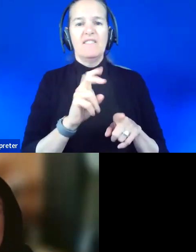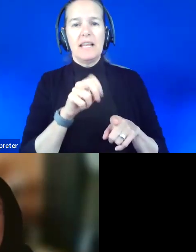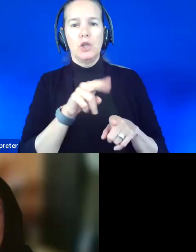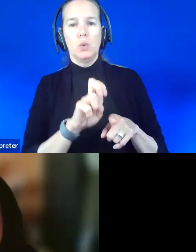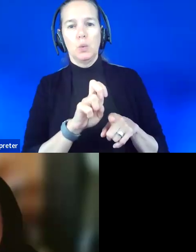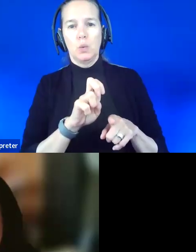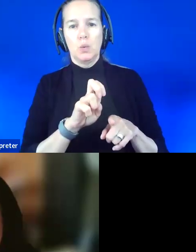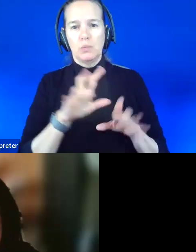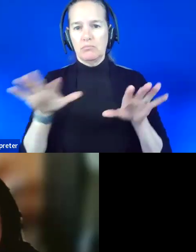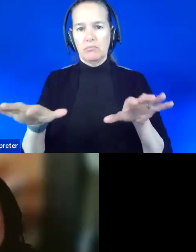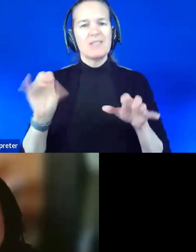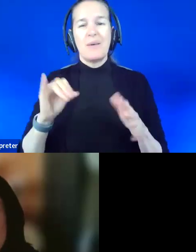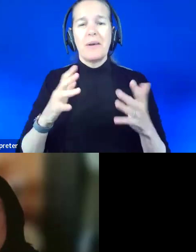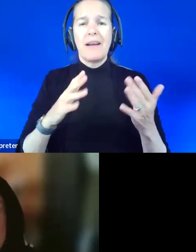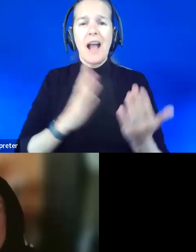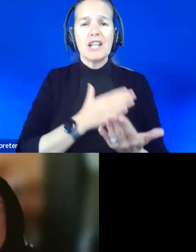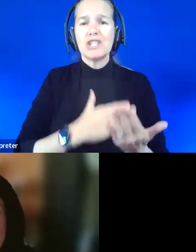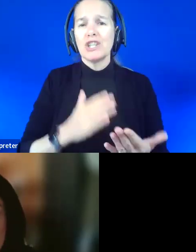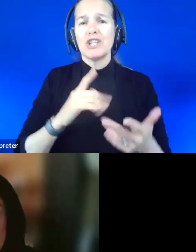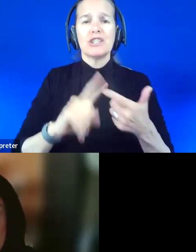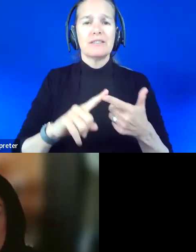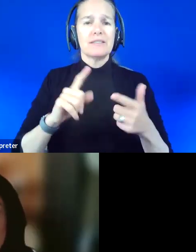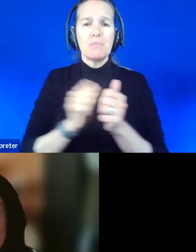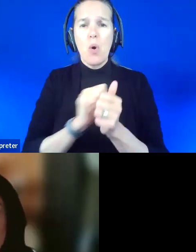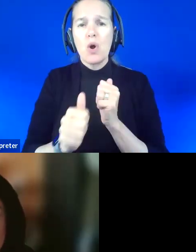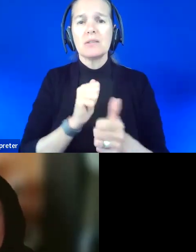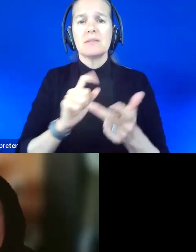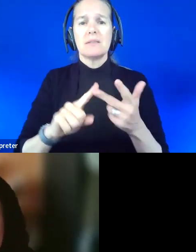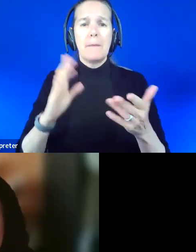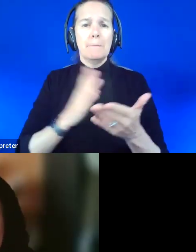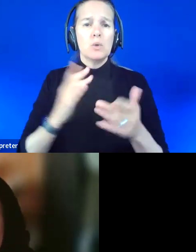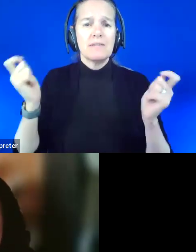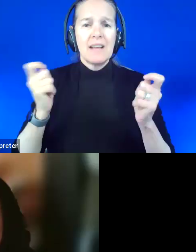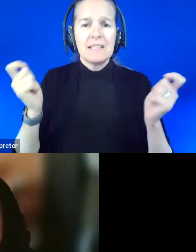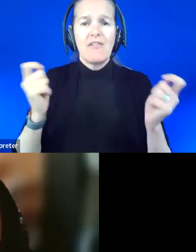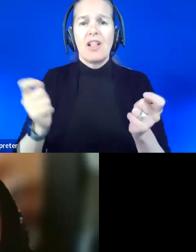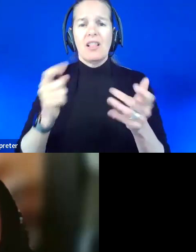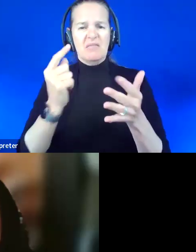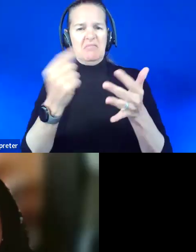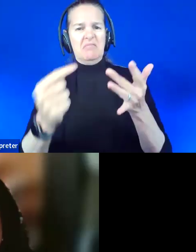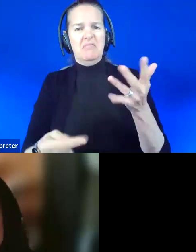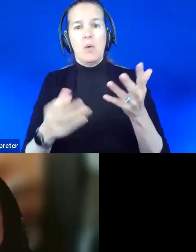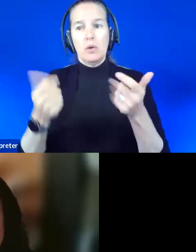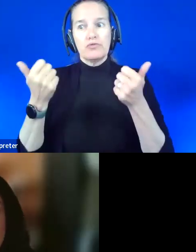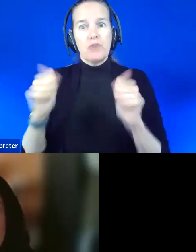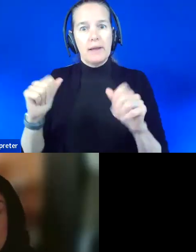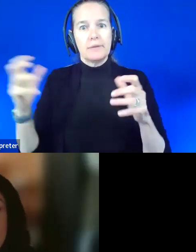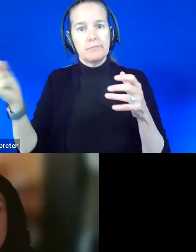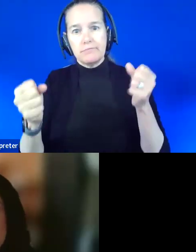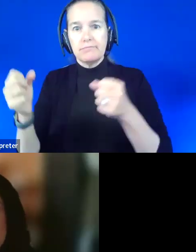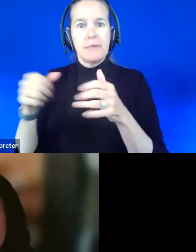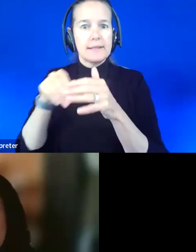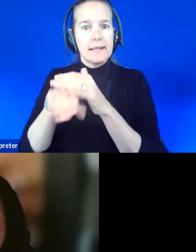have. So we're starting with concerts and sports and music festivals, and looking to build accessibility into